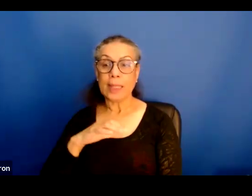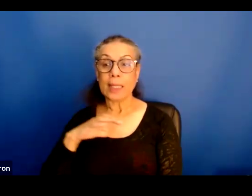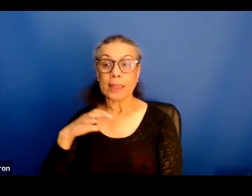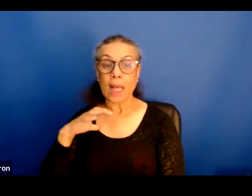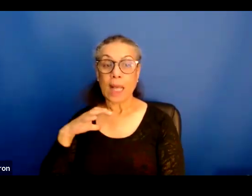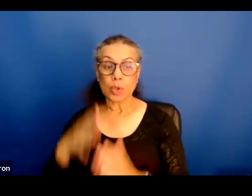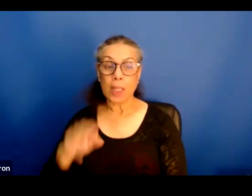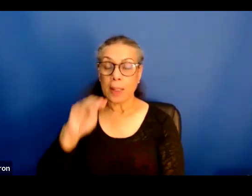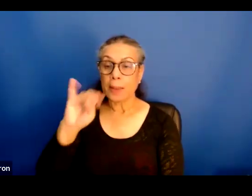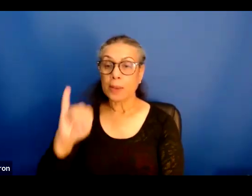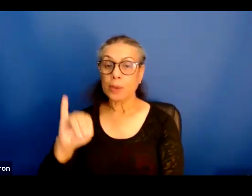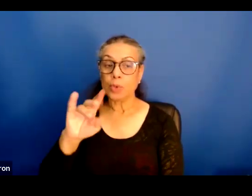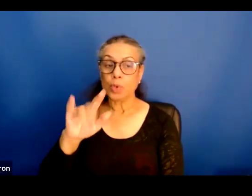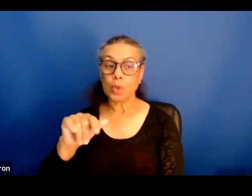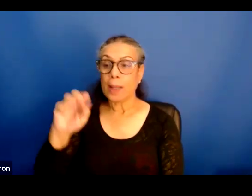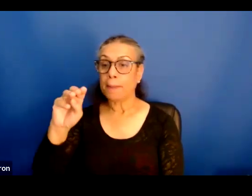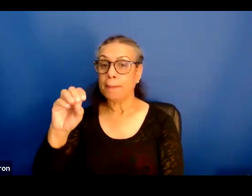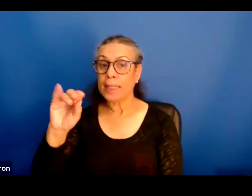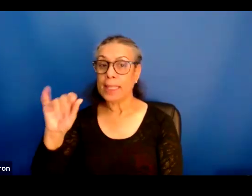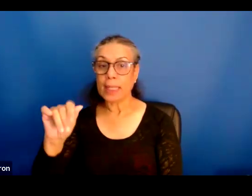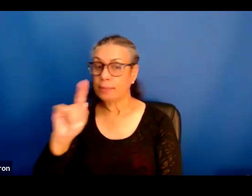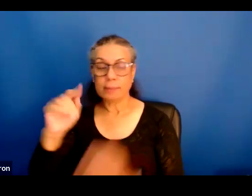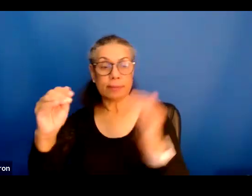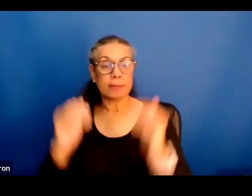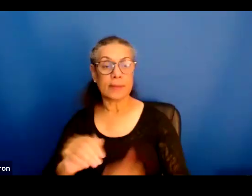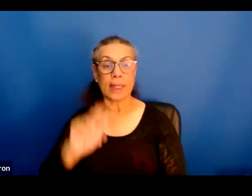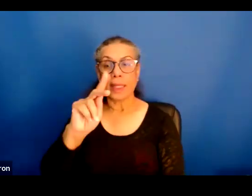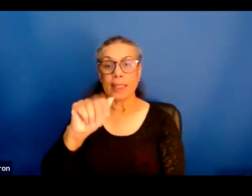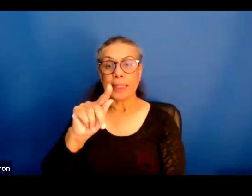Councillor Mejia is not in the room. We will continue with Katie Lee.